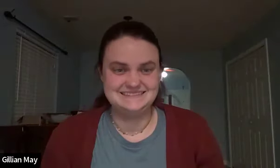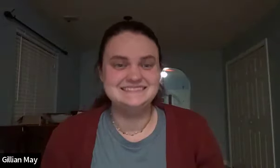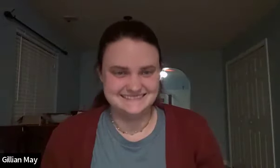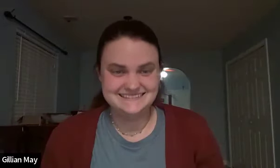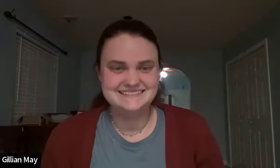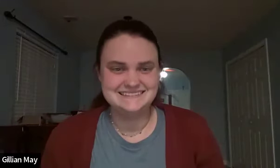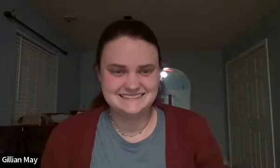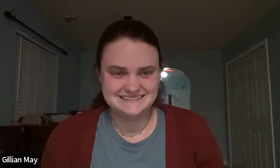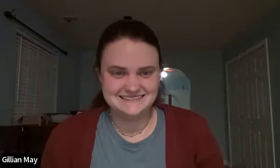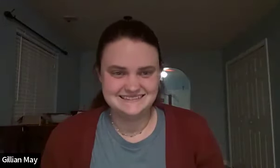Mm-hmm.